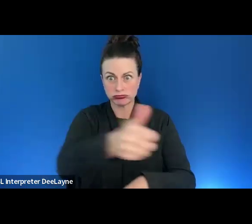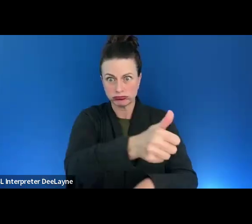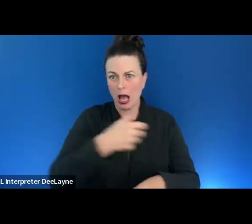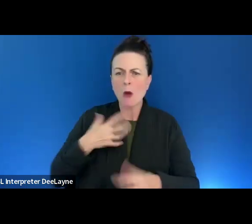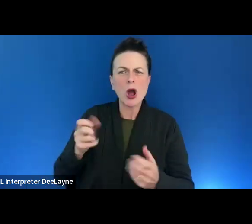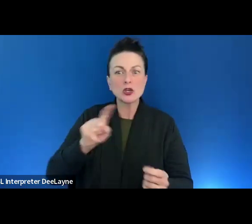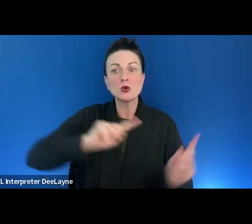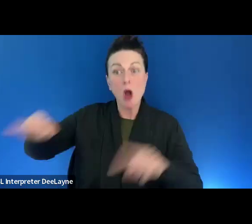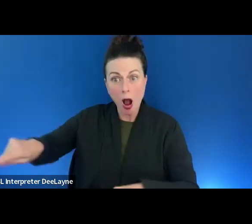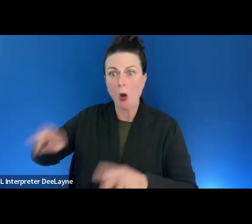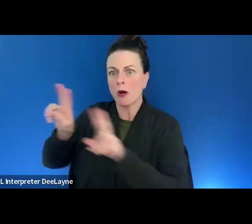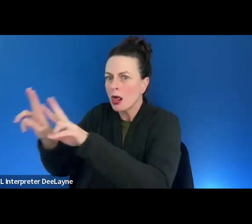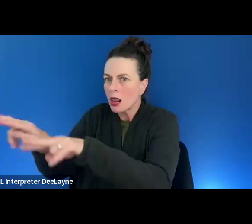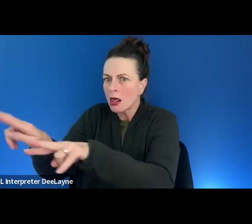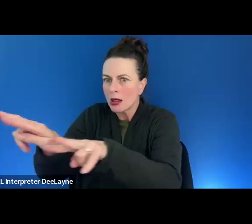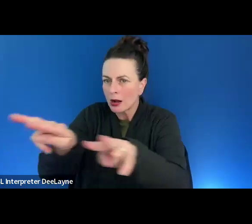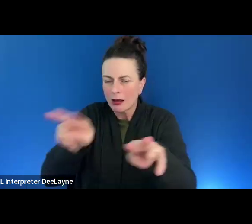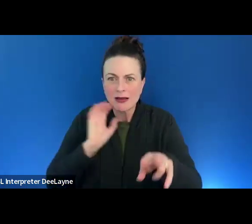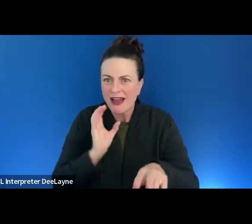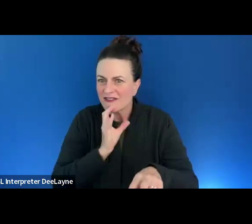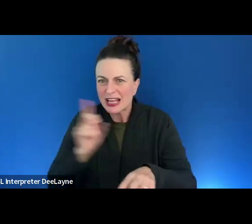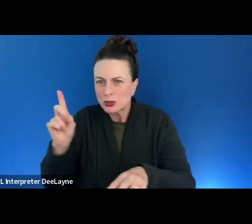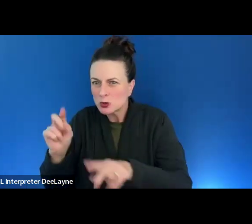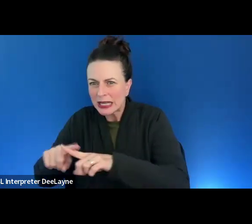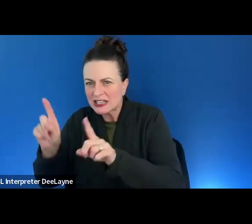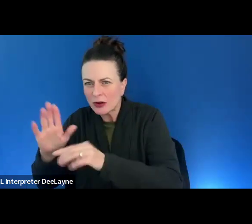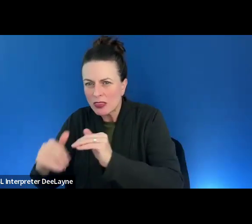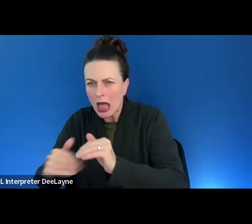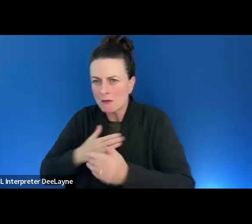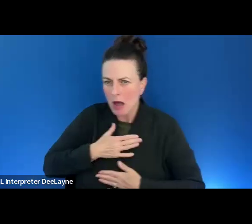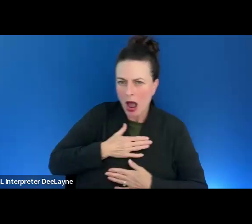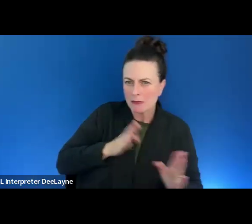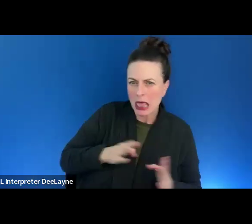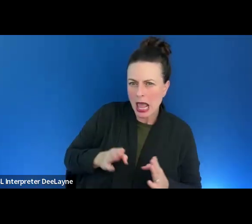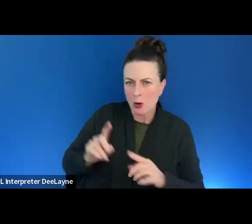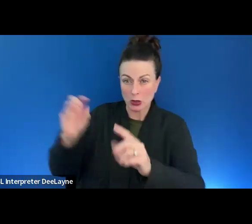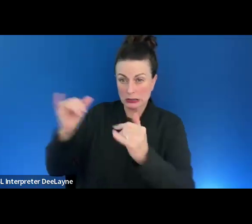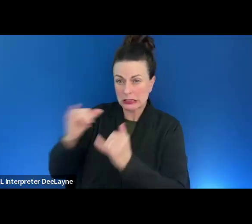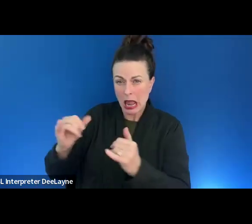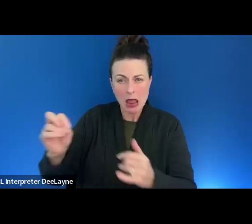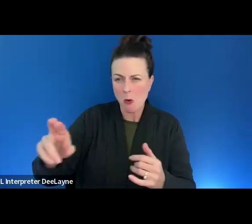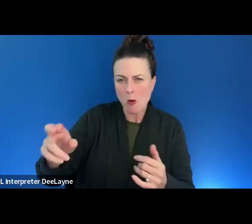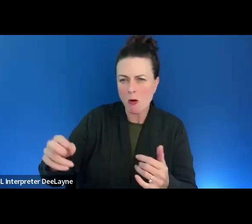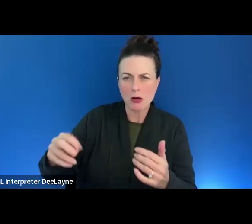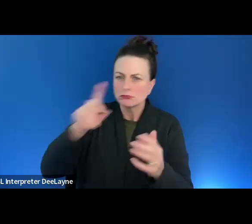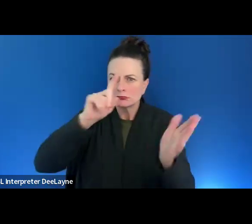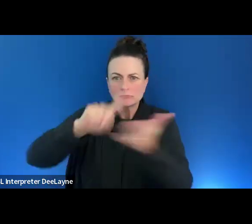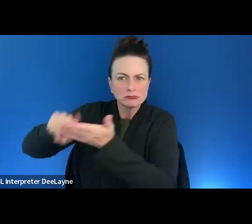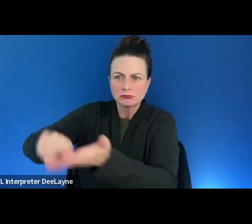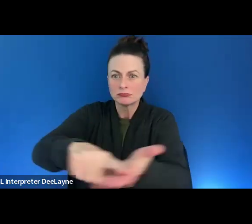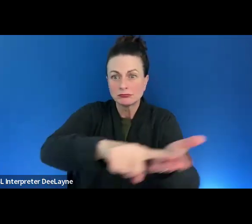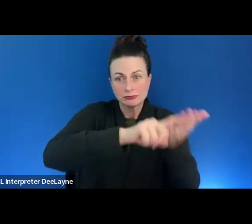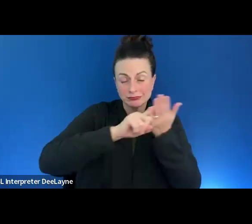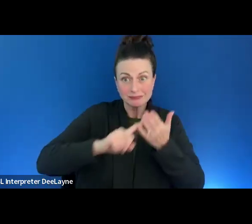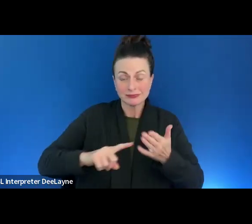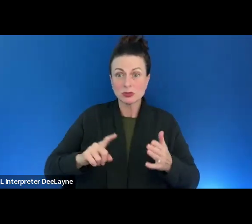cafes that are in your area. What are they doing different maybe than the way you're doing it? Do a little bit of that market research so that way